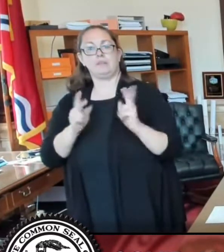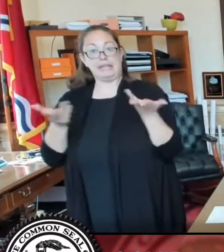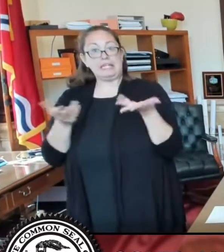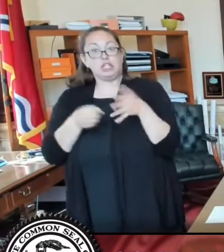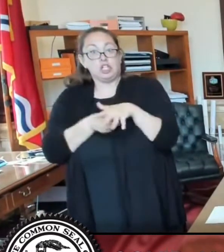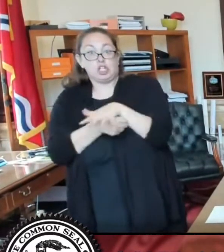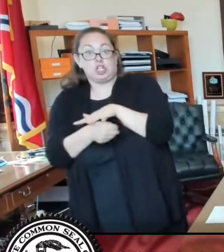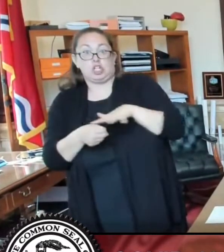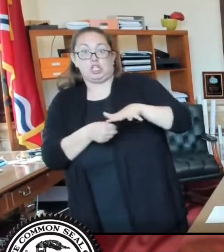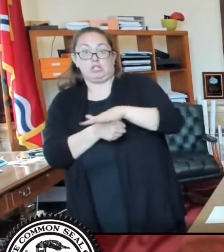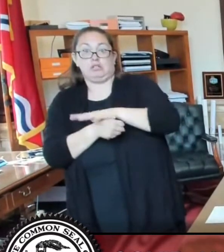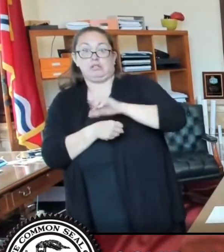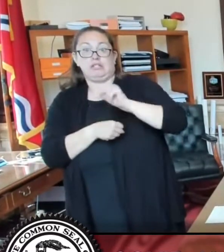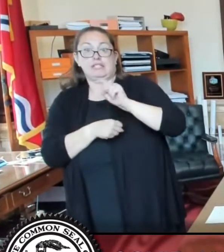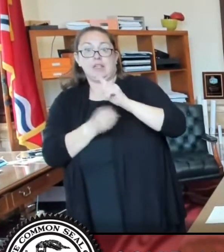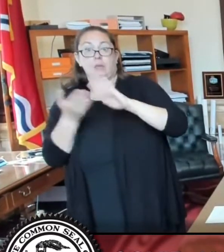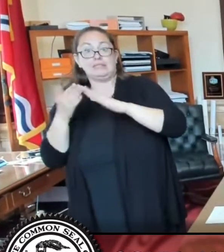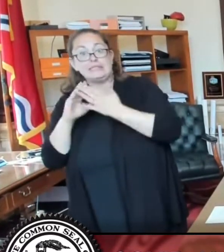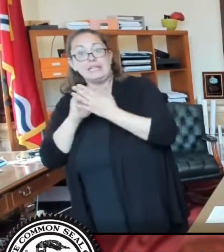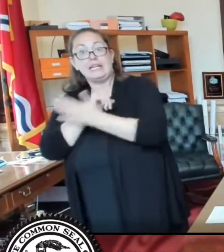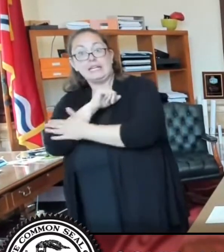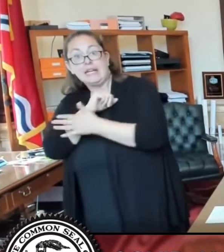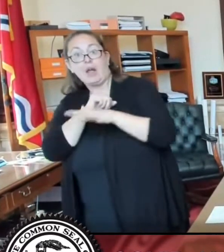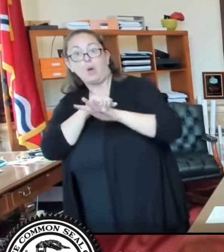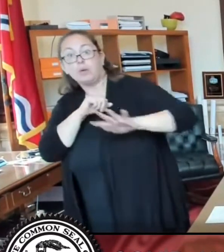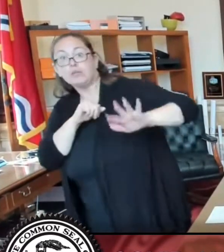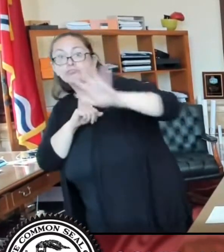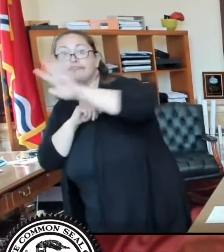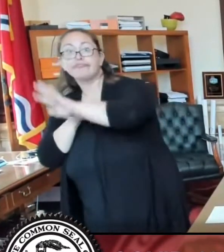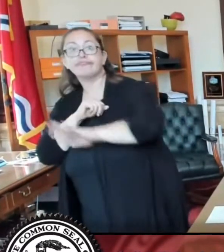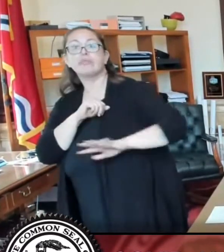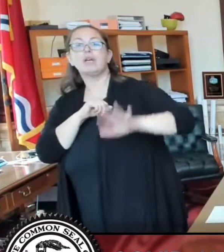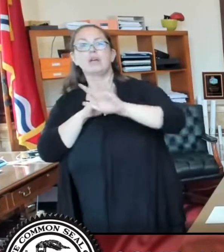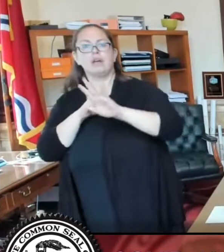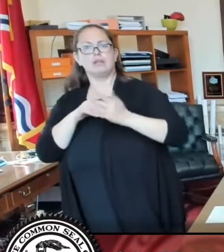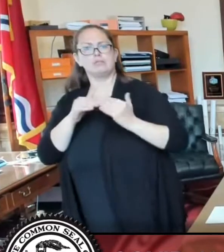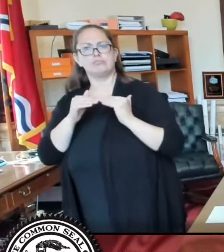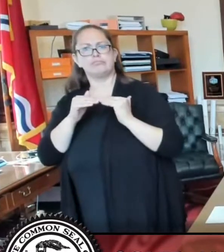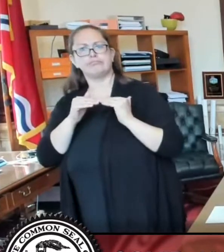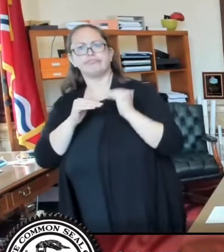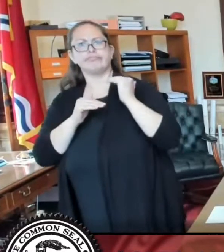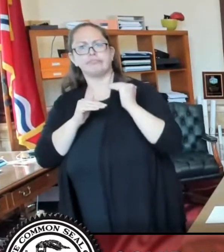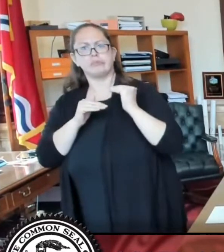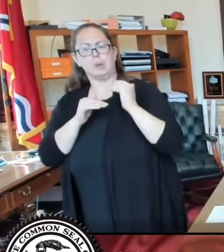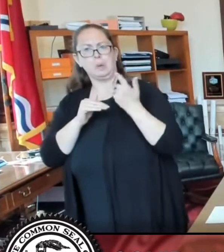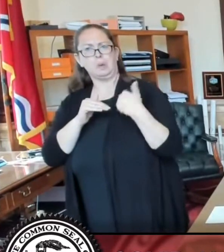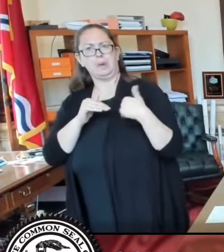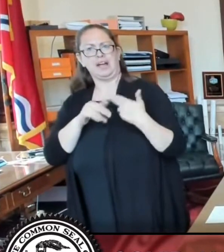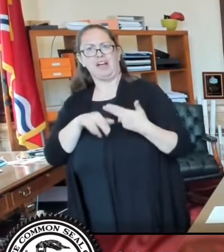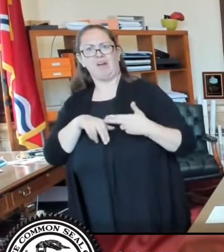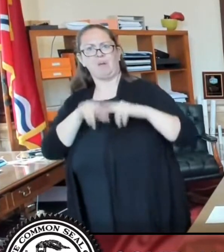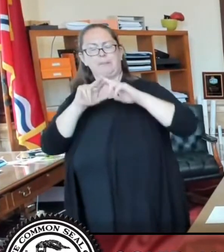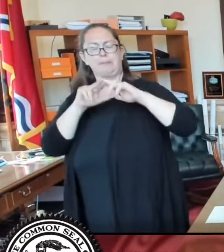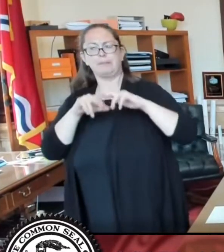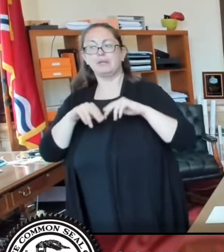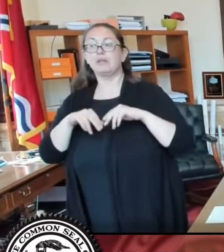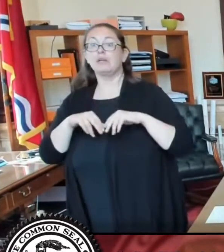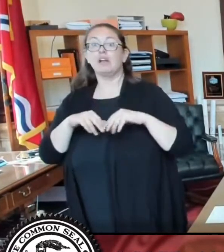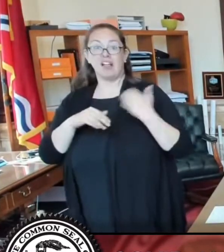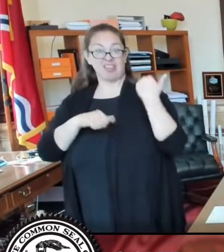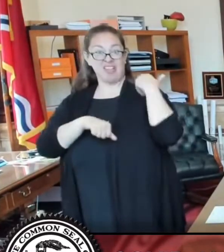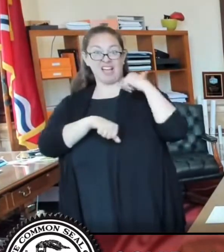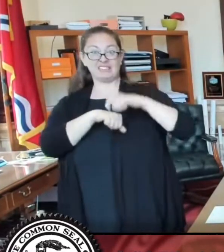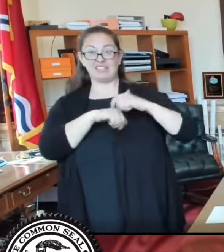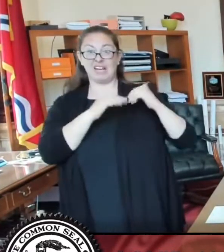region, and so that's up a bit. The last time we hit over